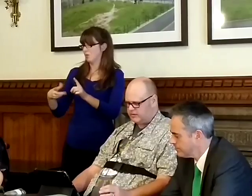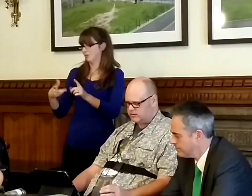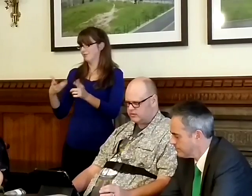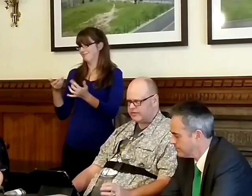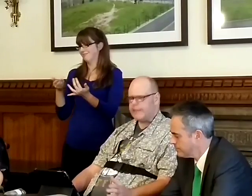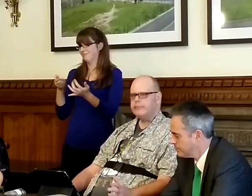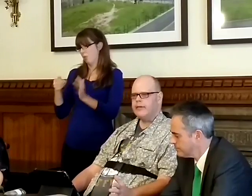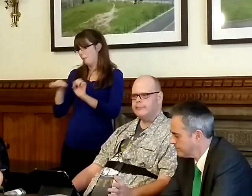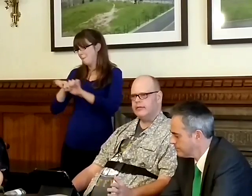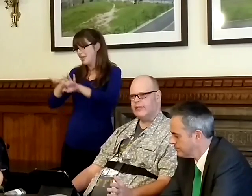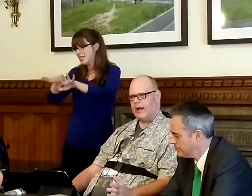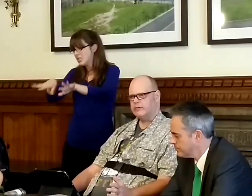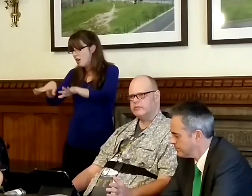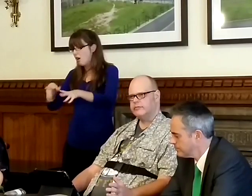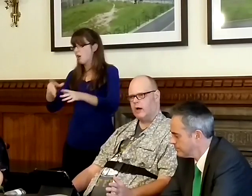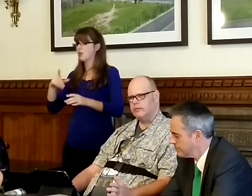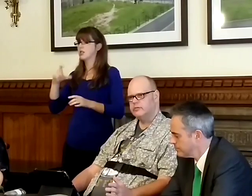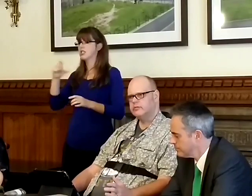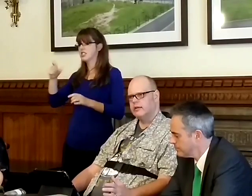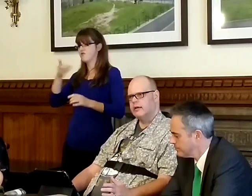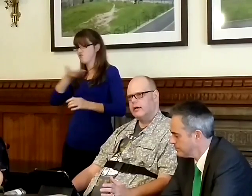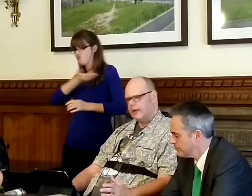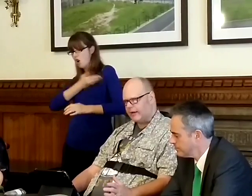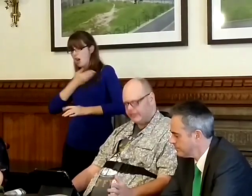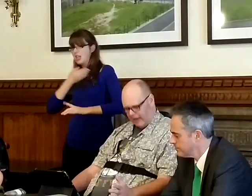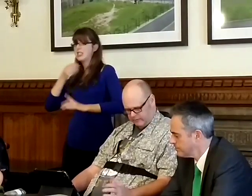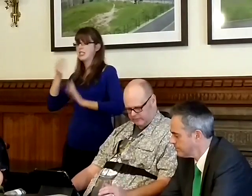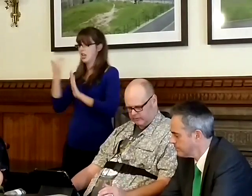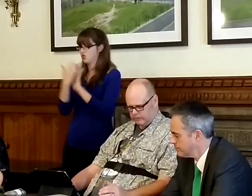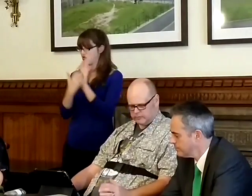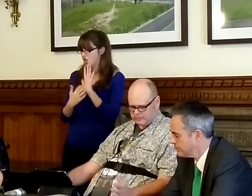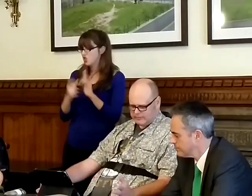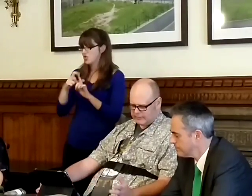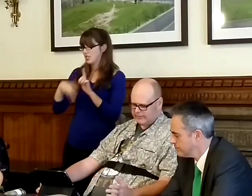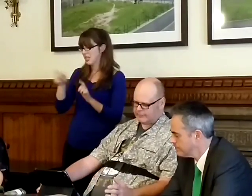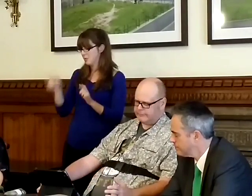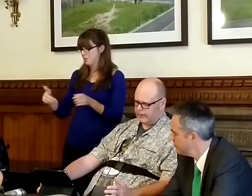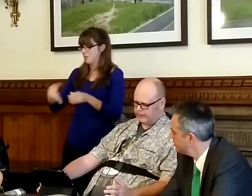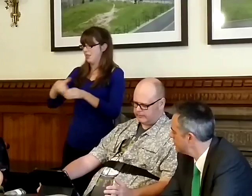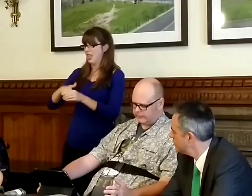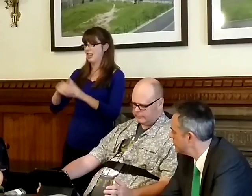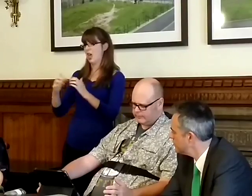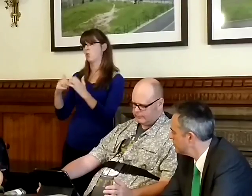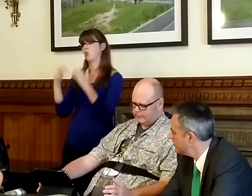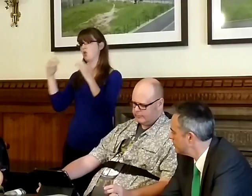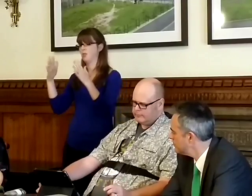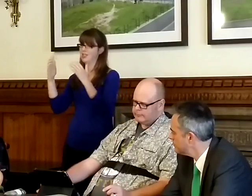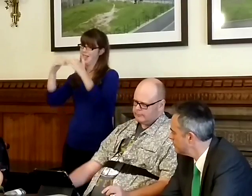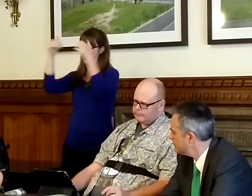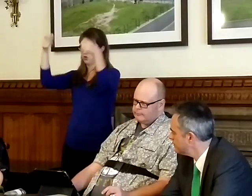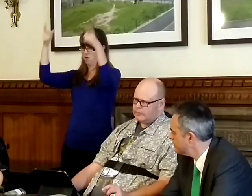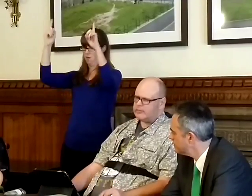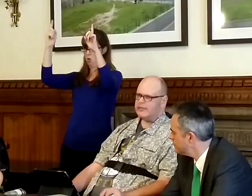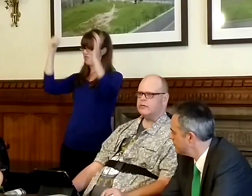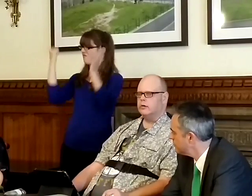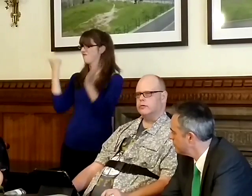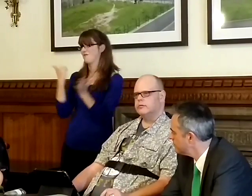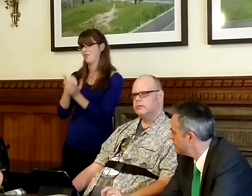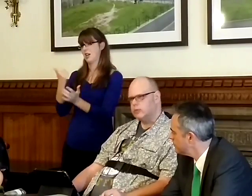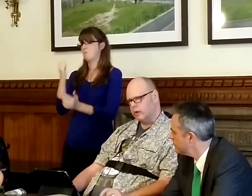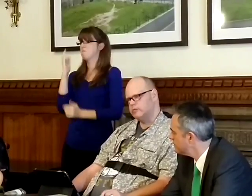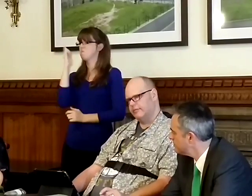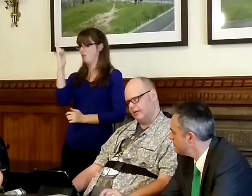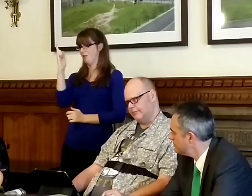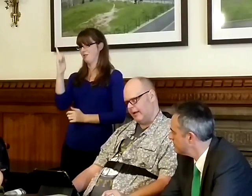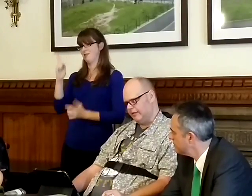rights legislation, disabled people in the House of Commons and in the House of Lords. That's brilliant. But this